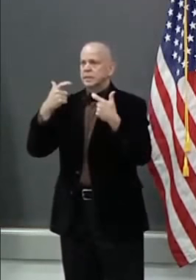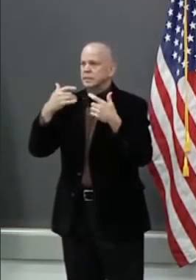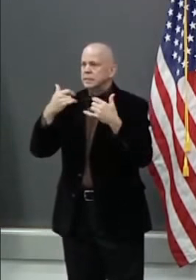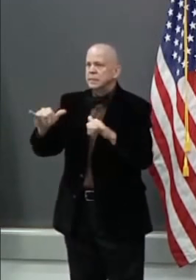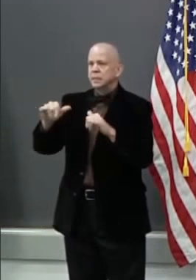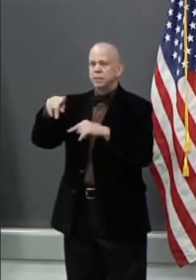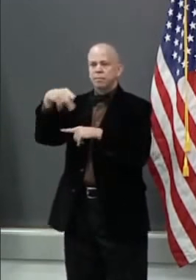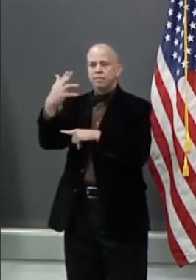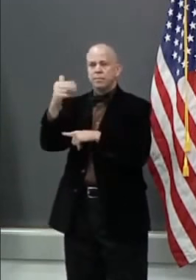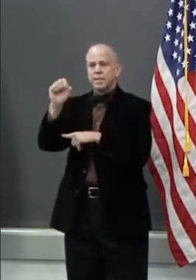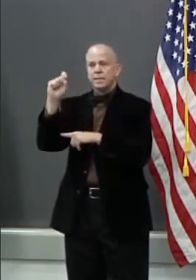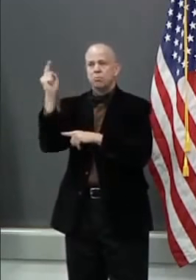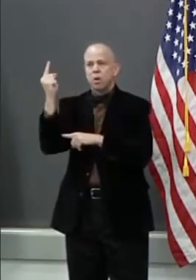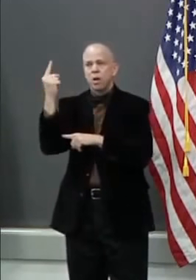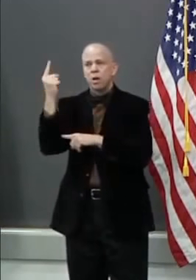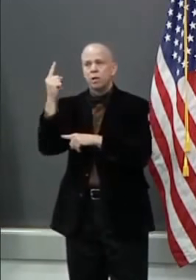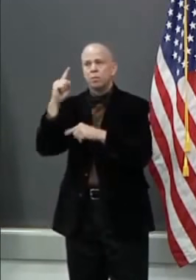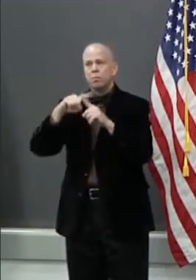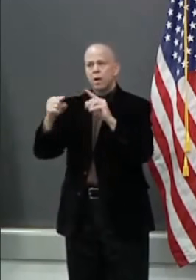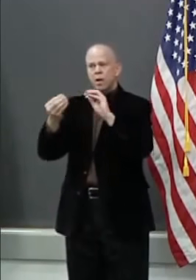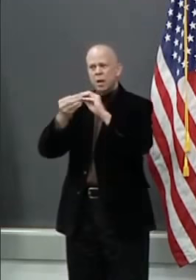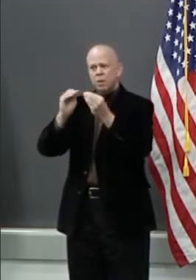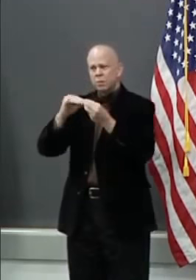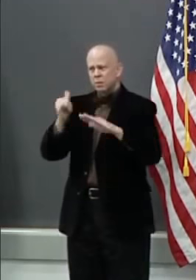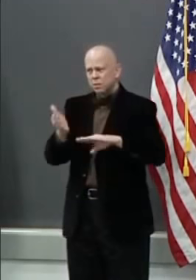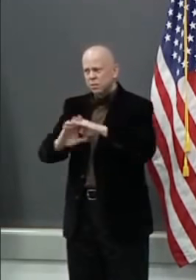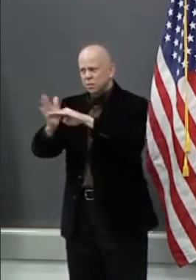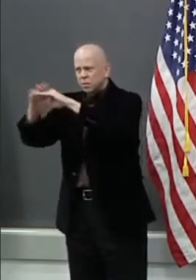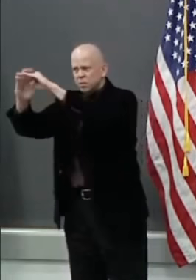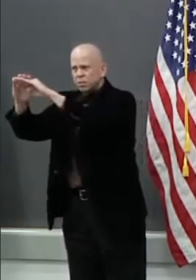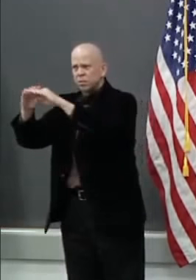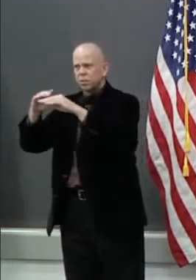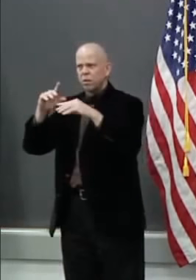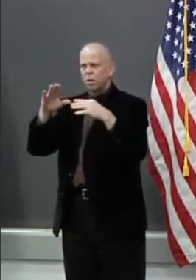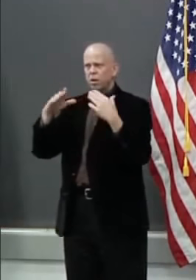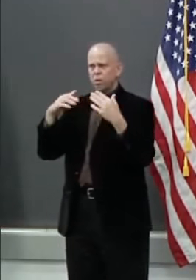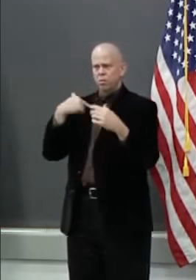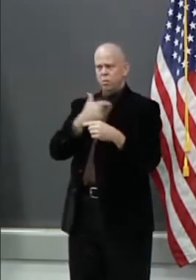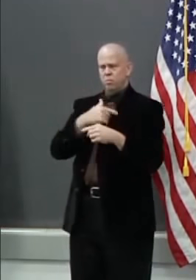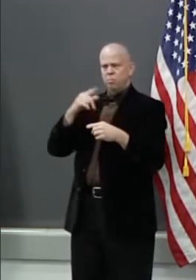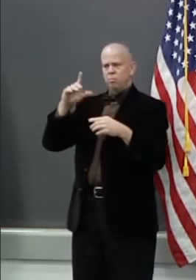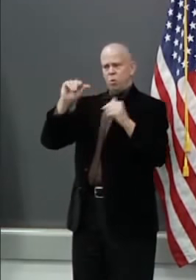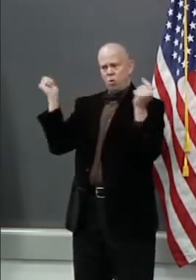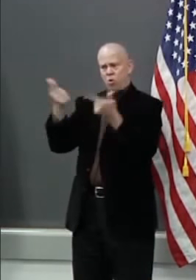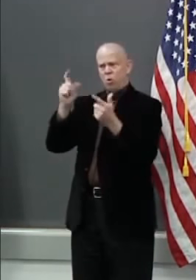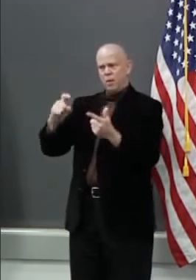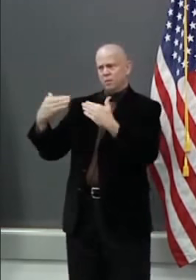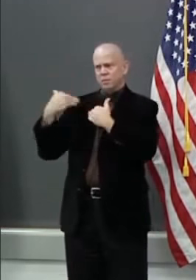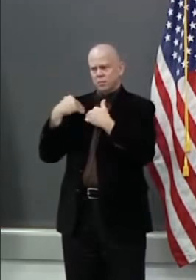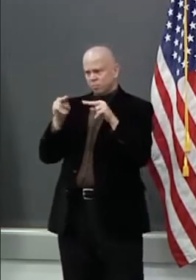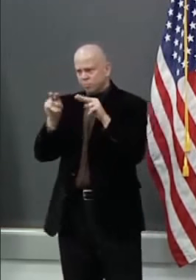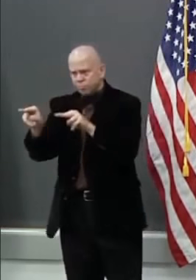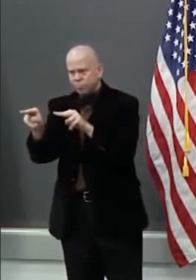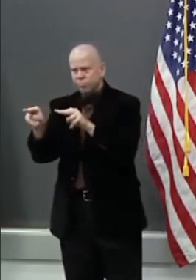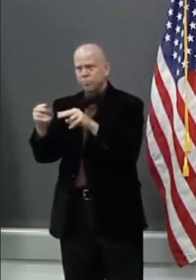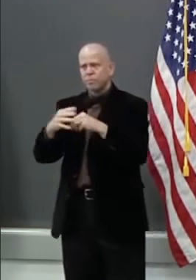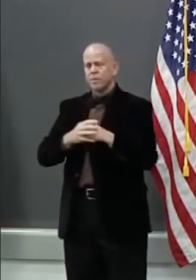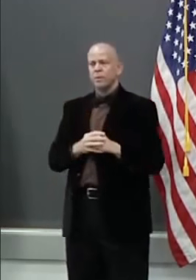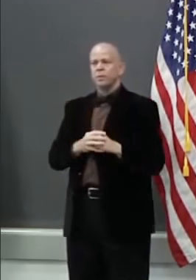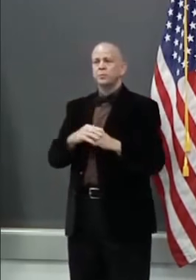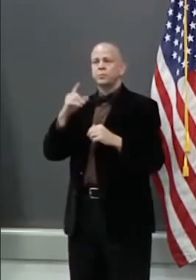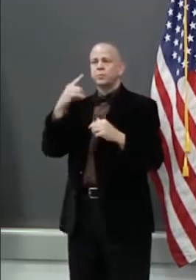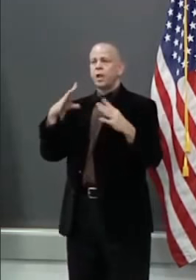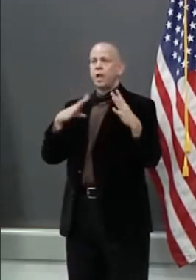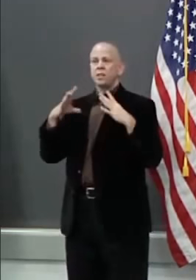play, regardless of the county we live in. Finally, we know the holidays are coming, and that's a time when we long to be with our families and